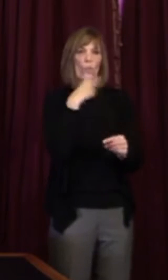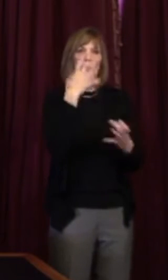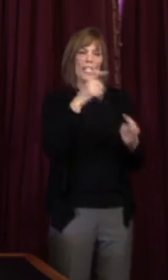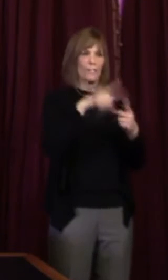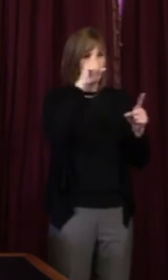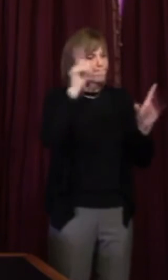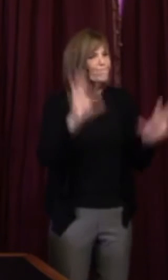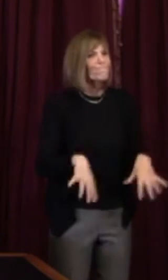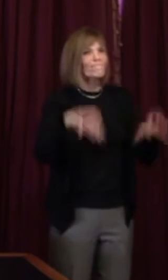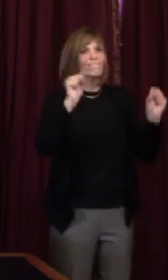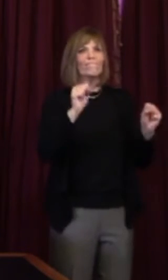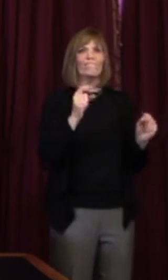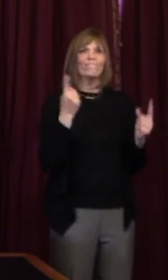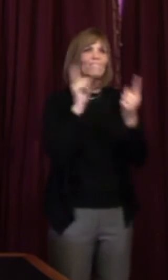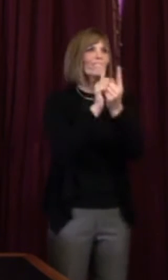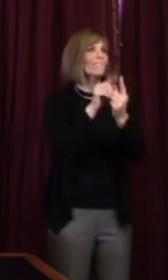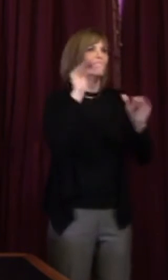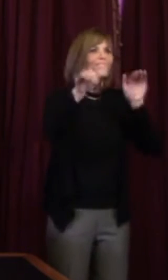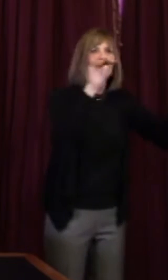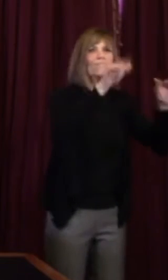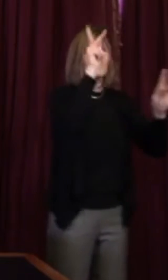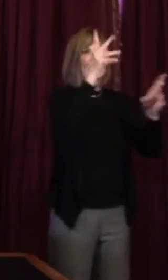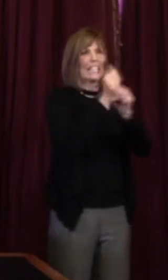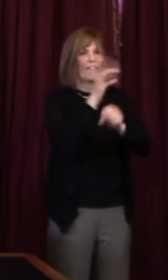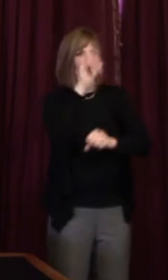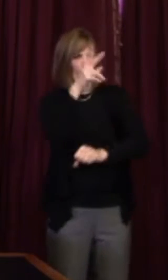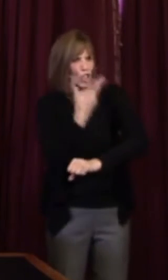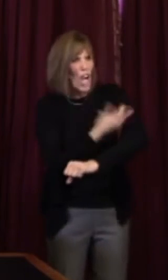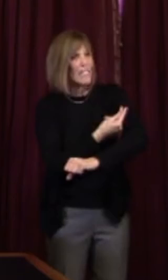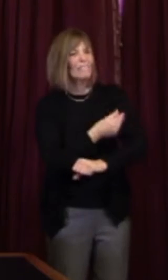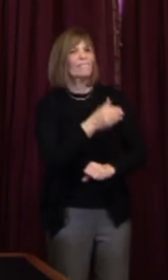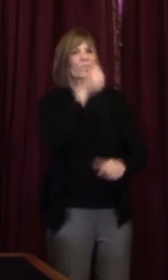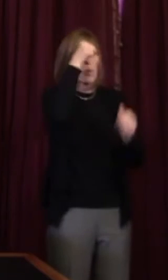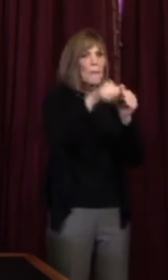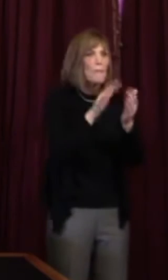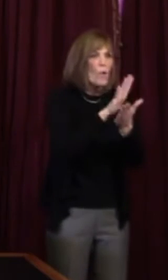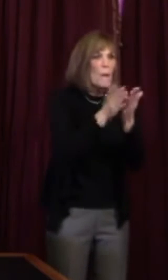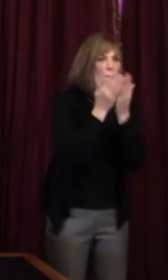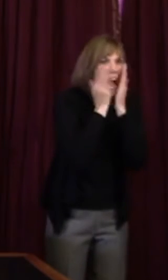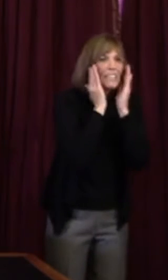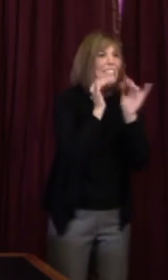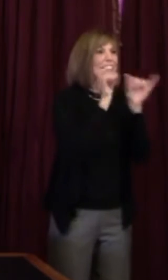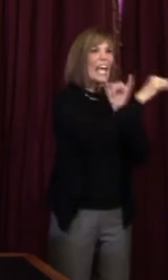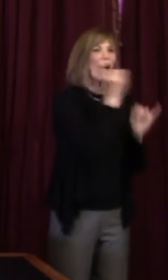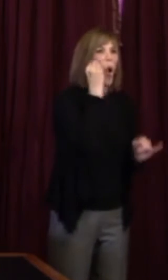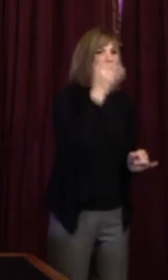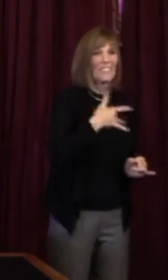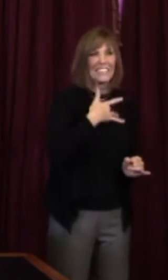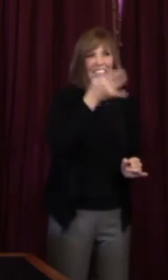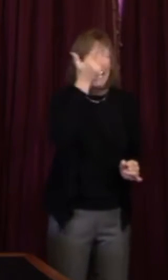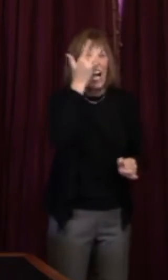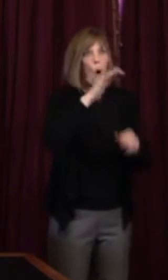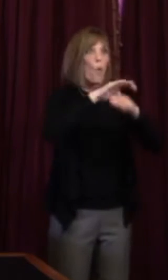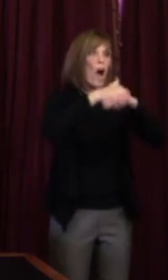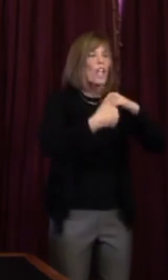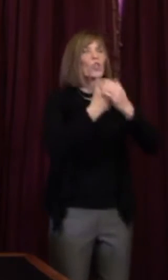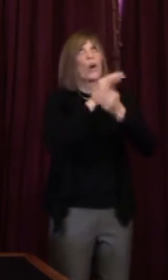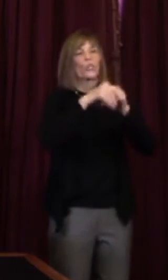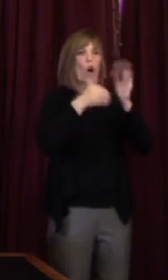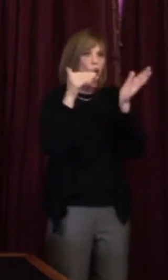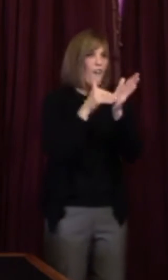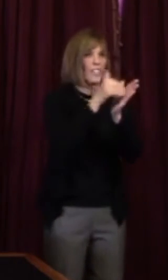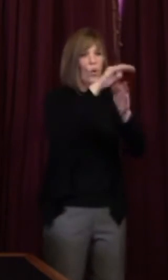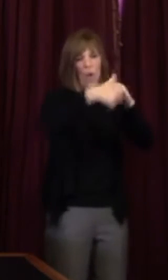getting out there and talking to Iowans, reminding them to get the flu shot, reminding them to wear a mask, reminding them to stay home when they're sick, to wash your hands